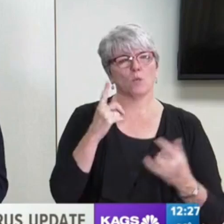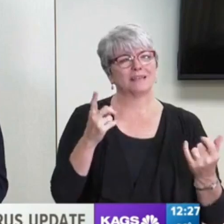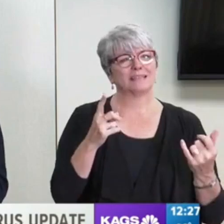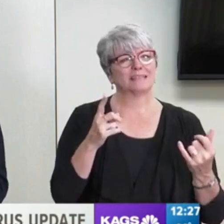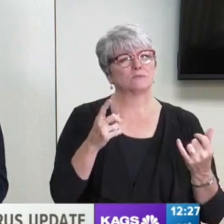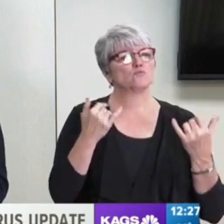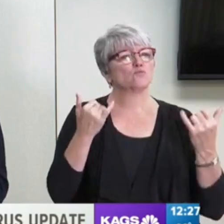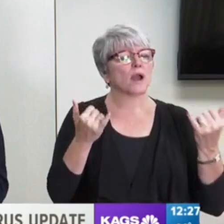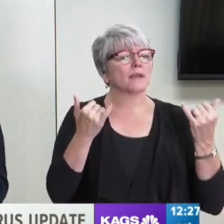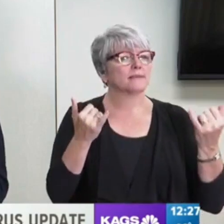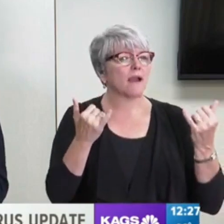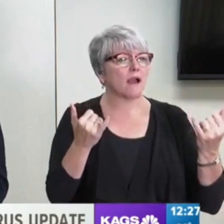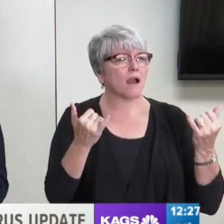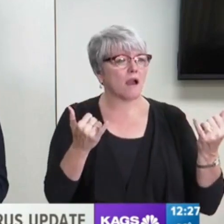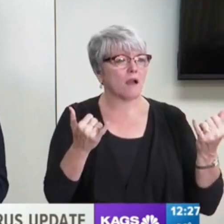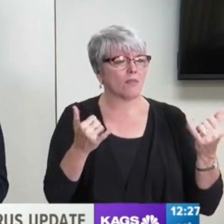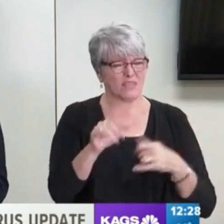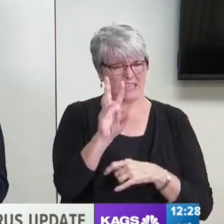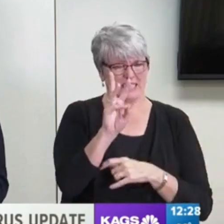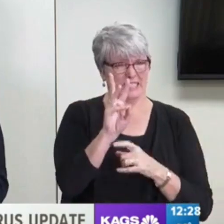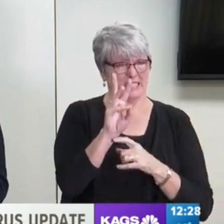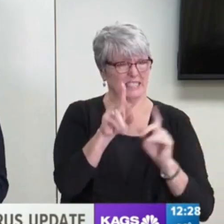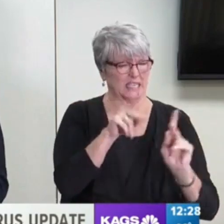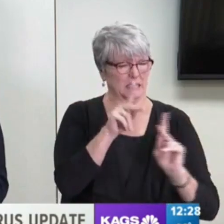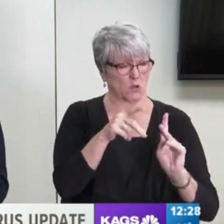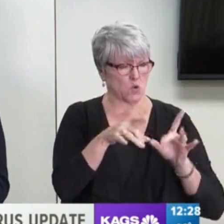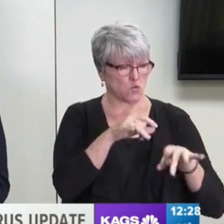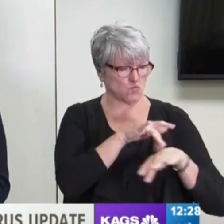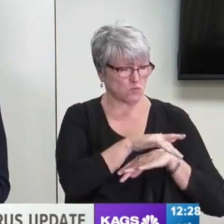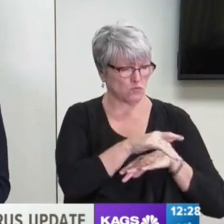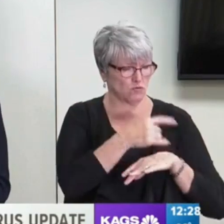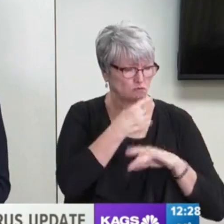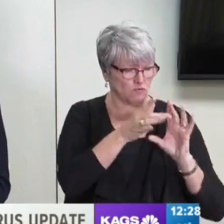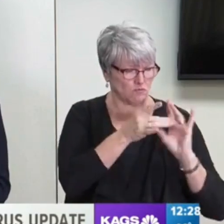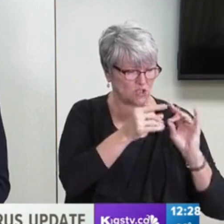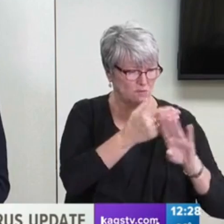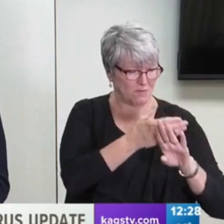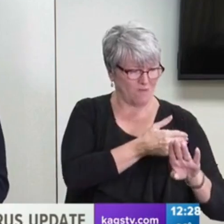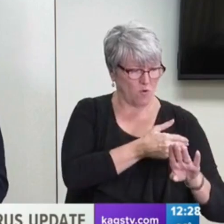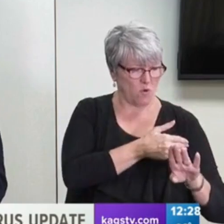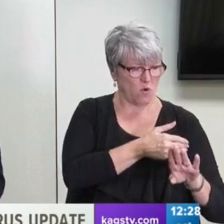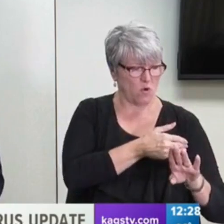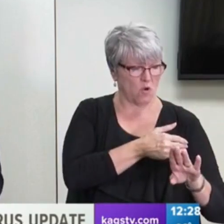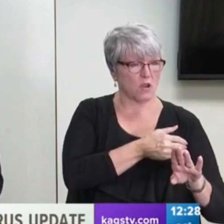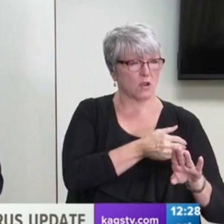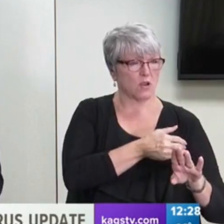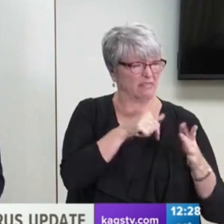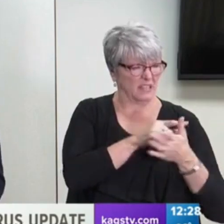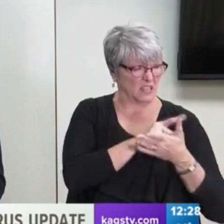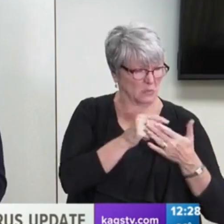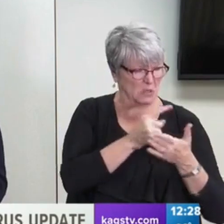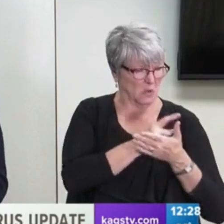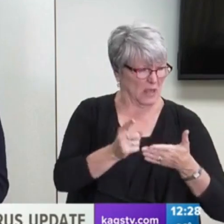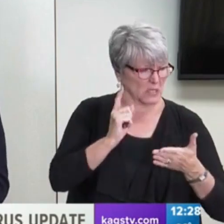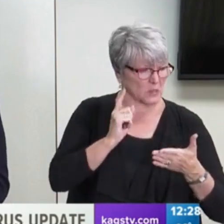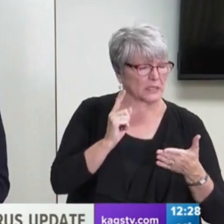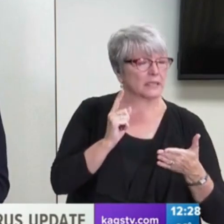the six patients, there was a reference earlier this week, or maybe it was last week,